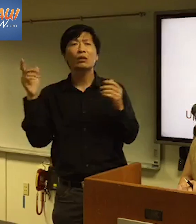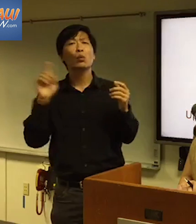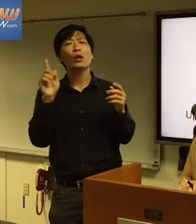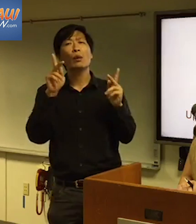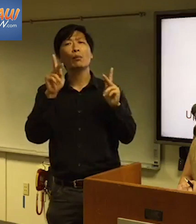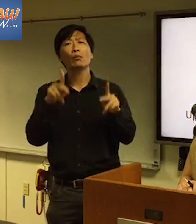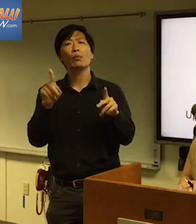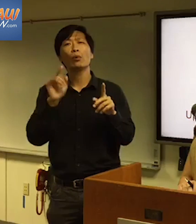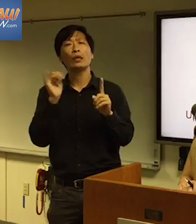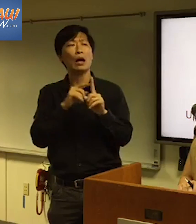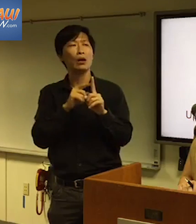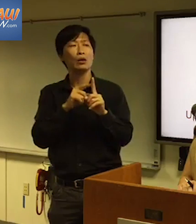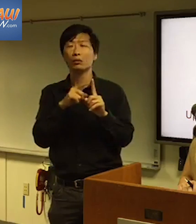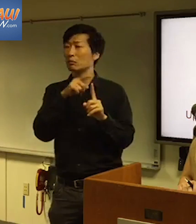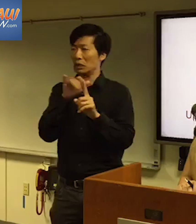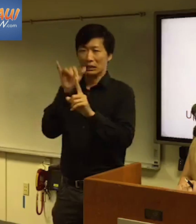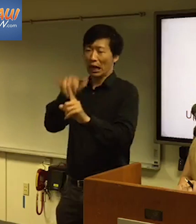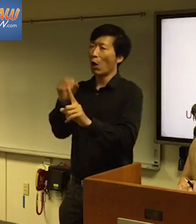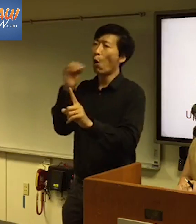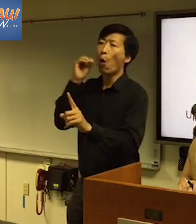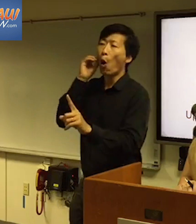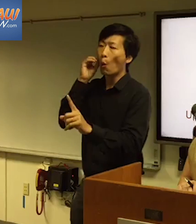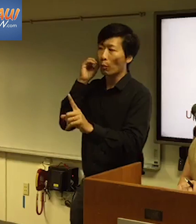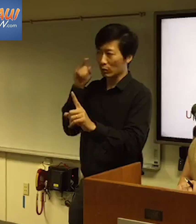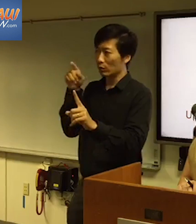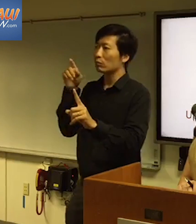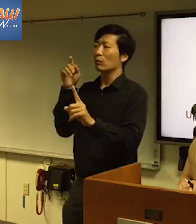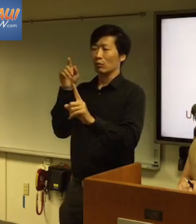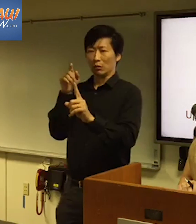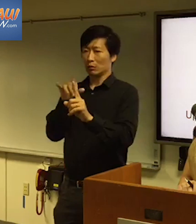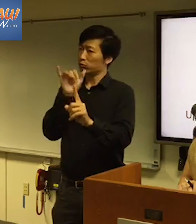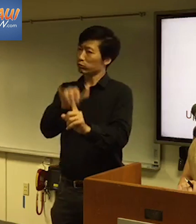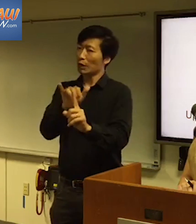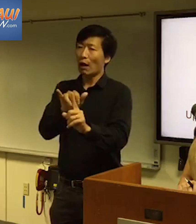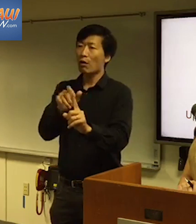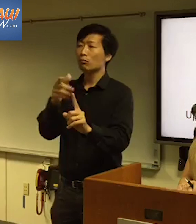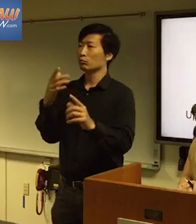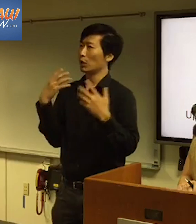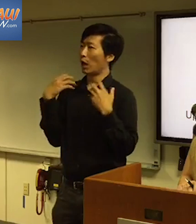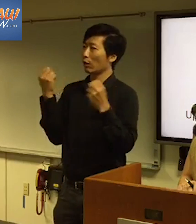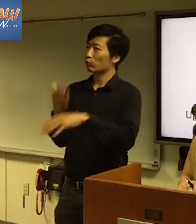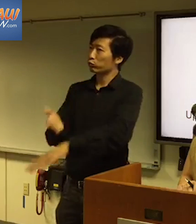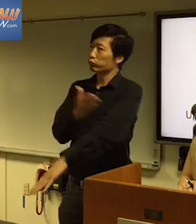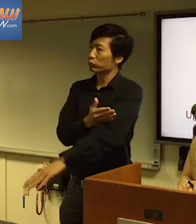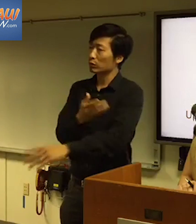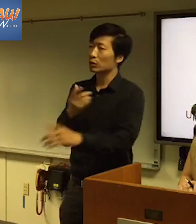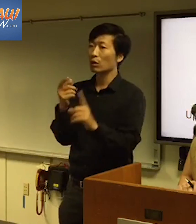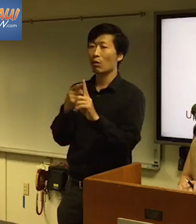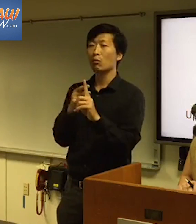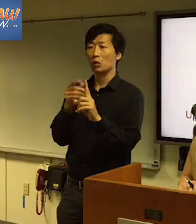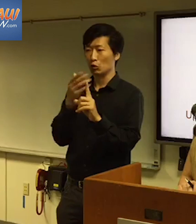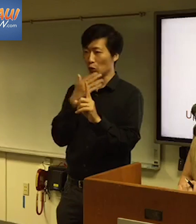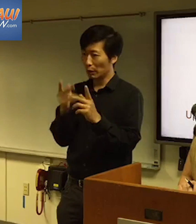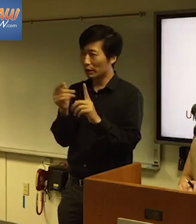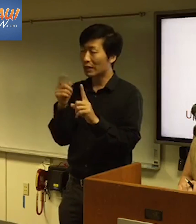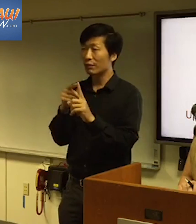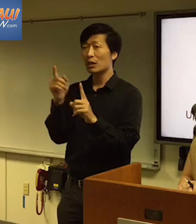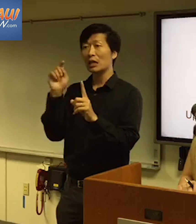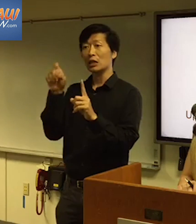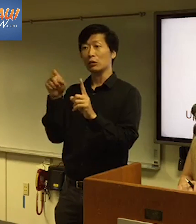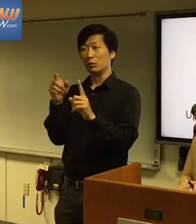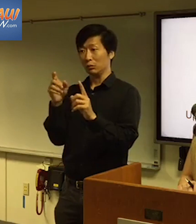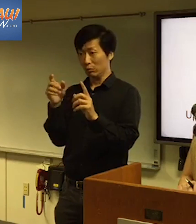So we do believe that our physicians across the state are well positioned to identify potential cases